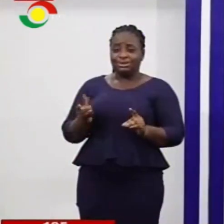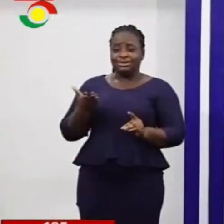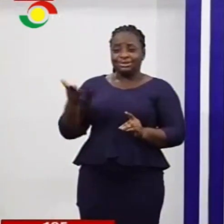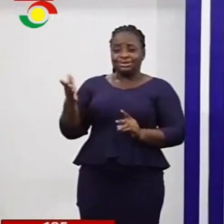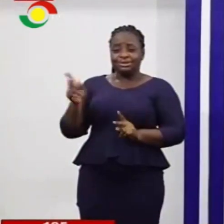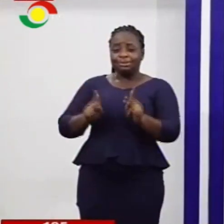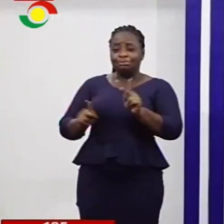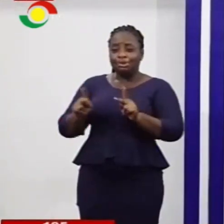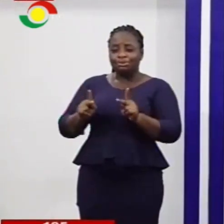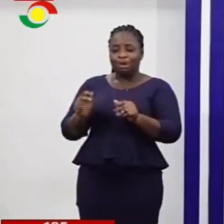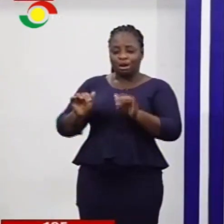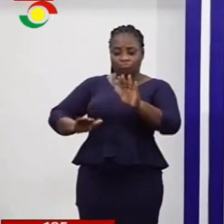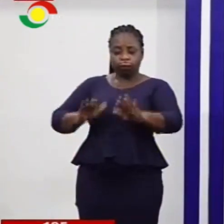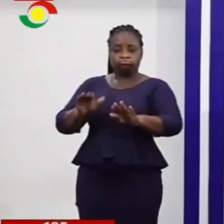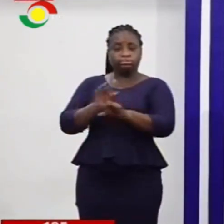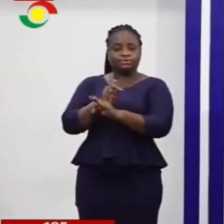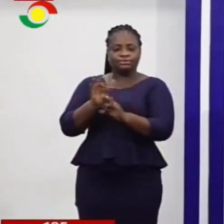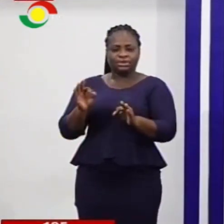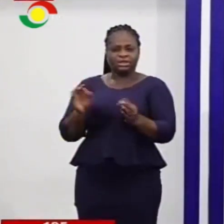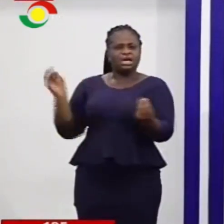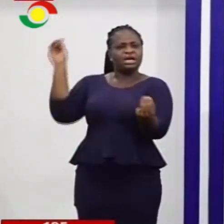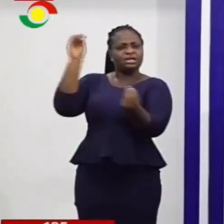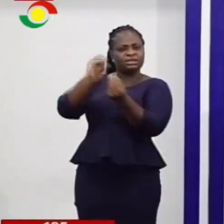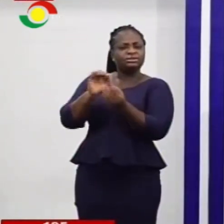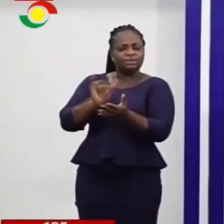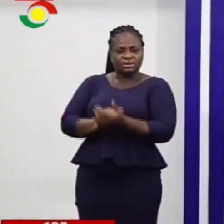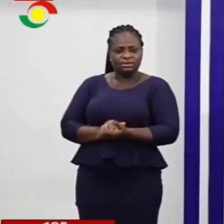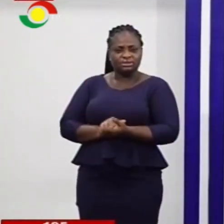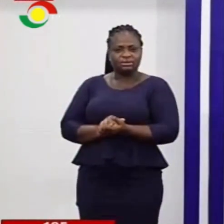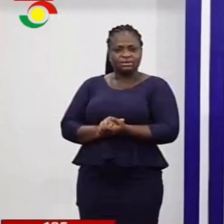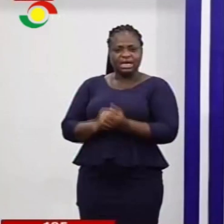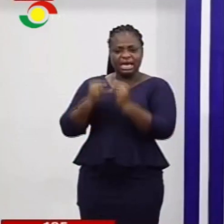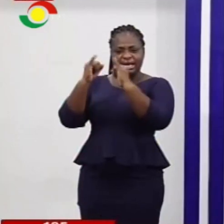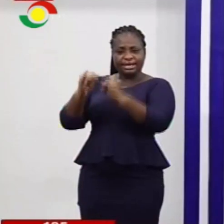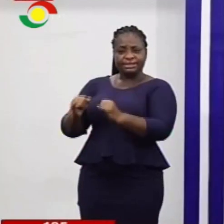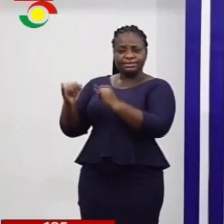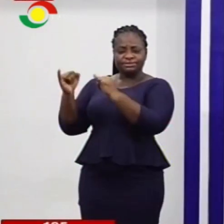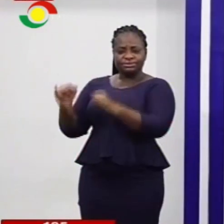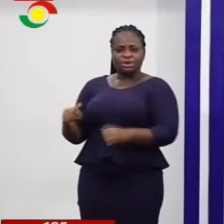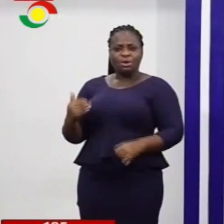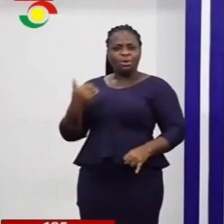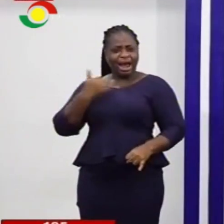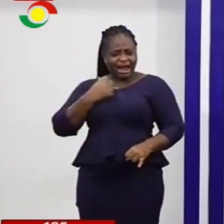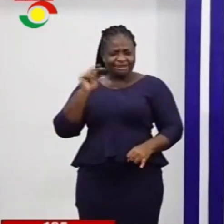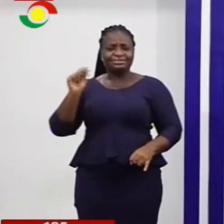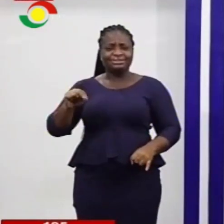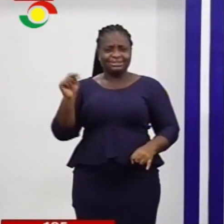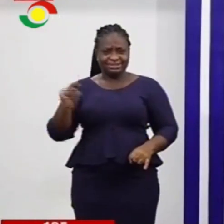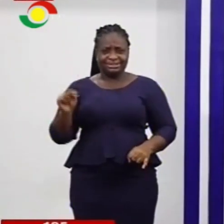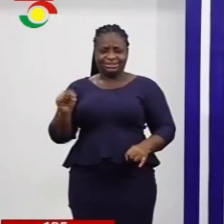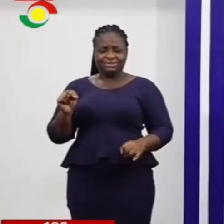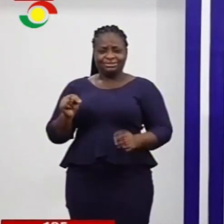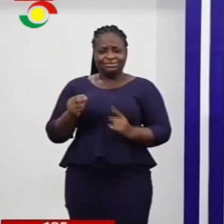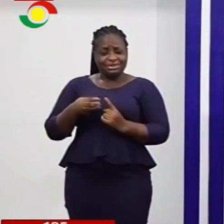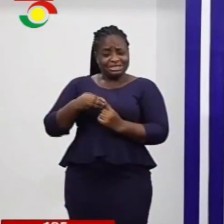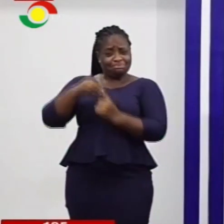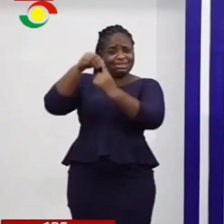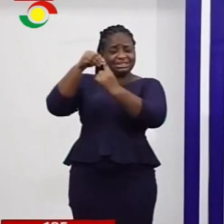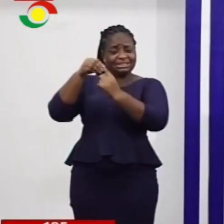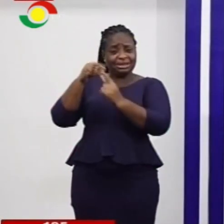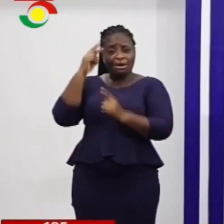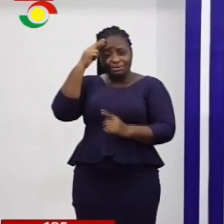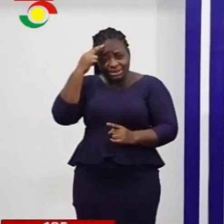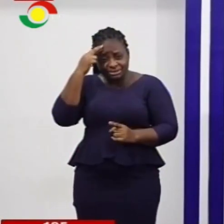moving freely. In addition to that, individuals who have need for specific reasons to go